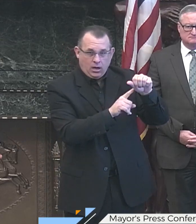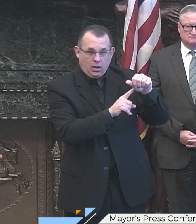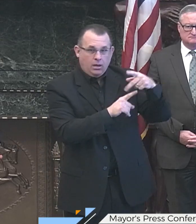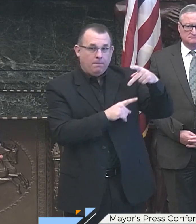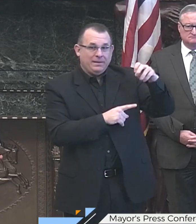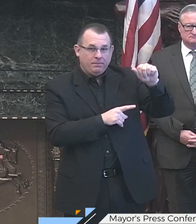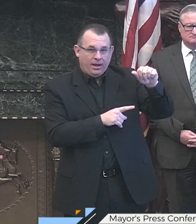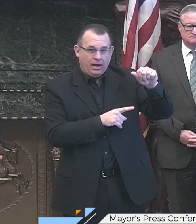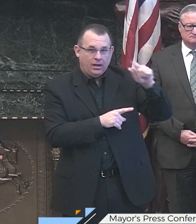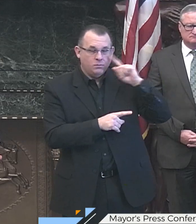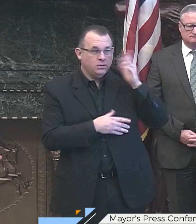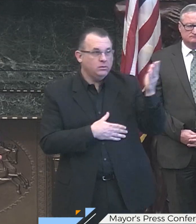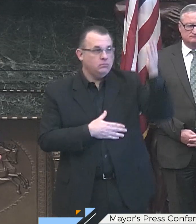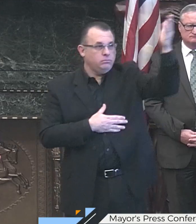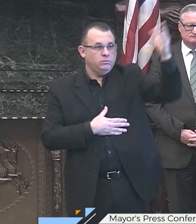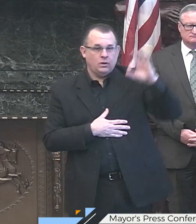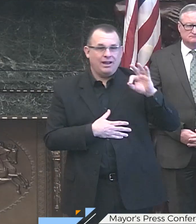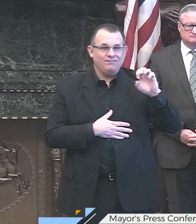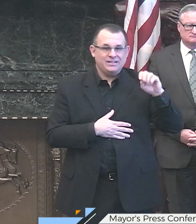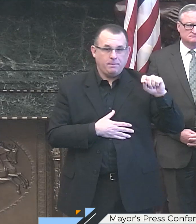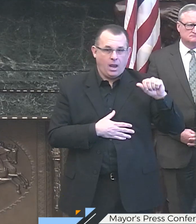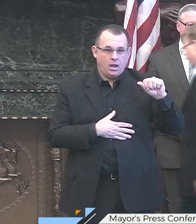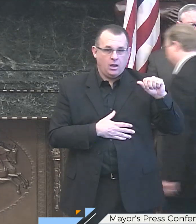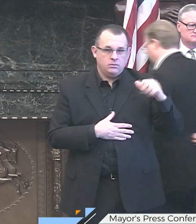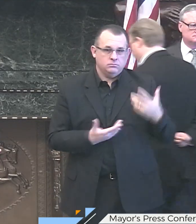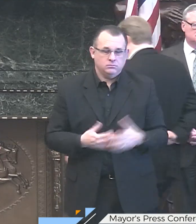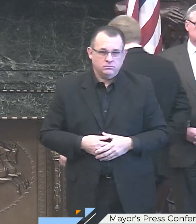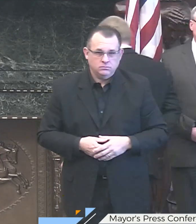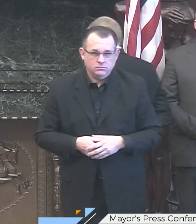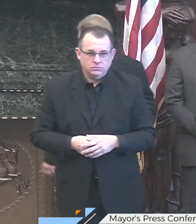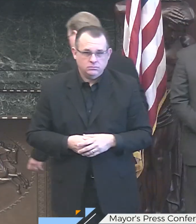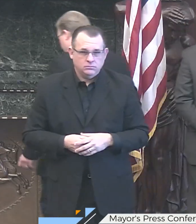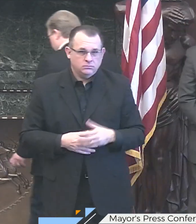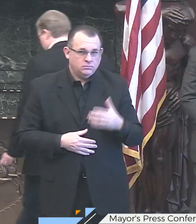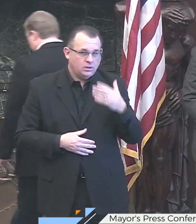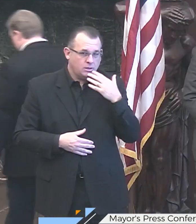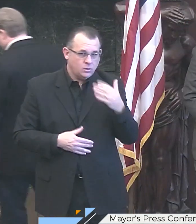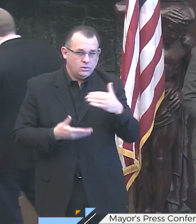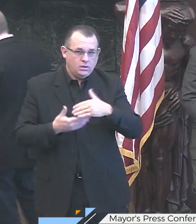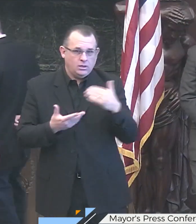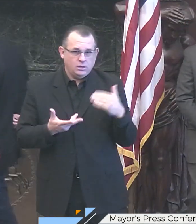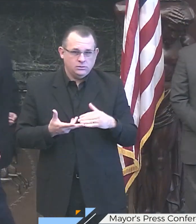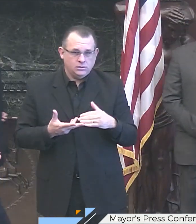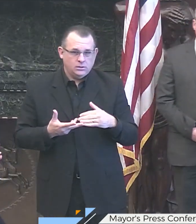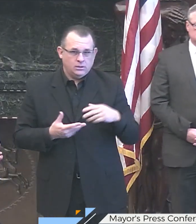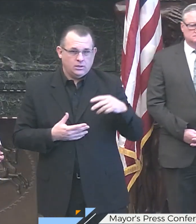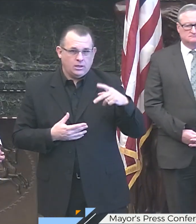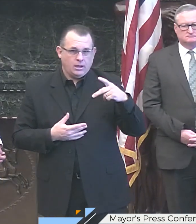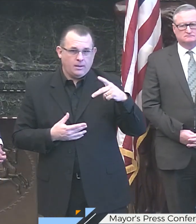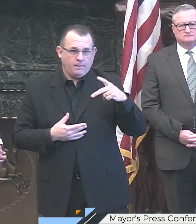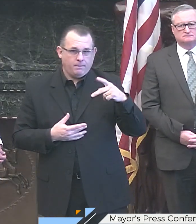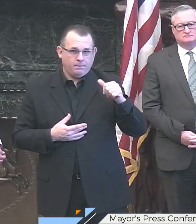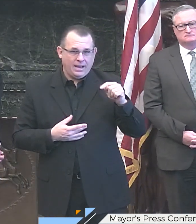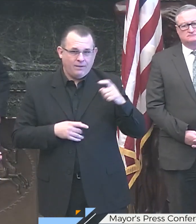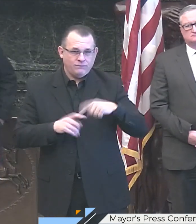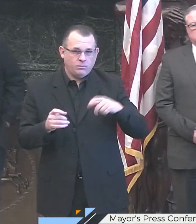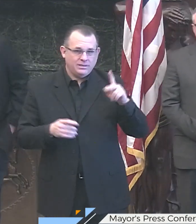Okay. Thank you so much. Thanks, Chad. Next up, Pat Loeb of